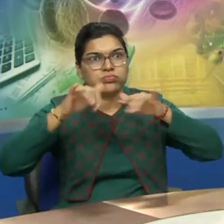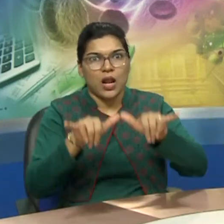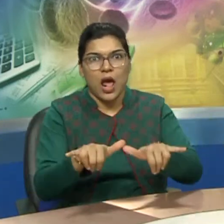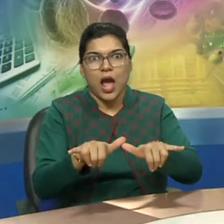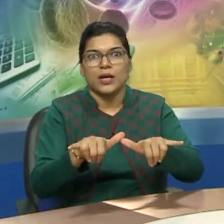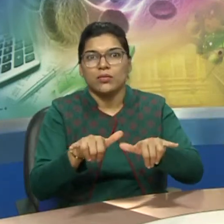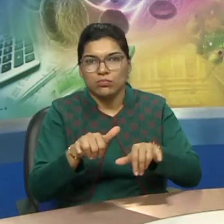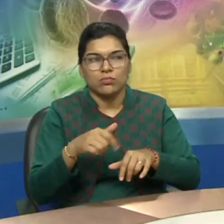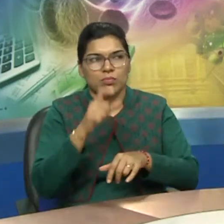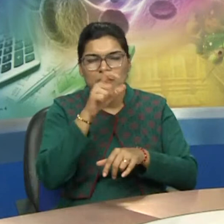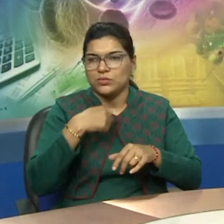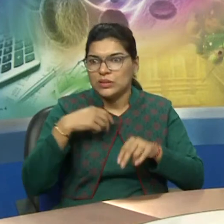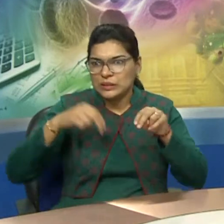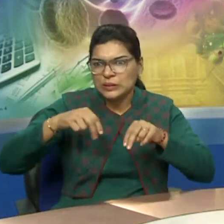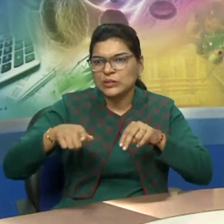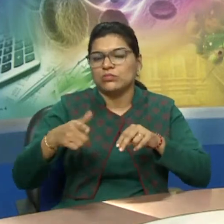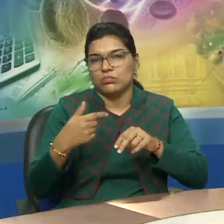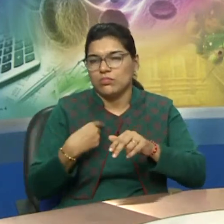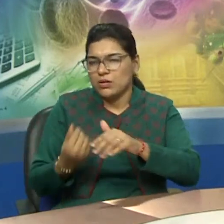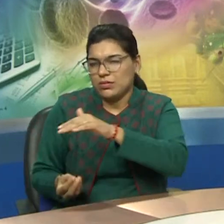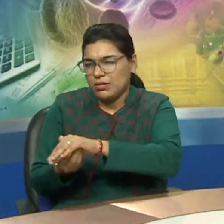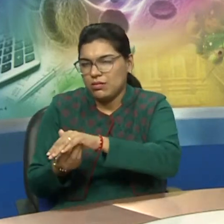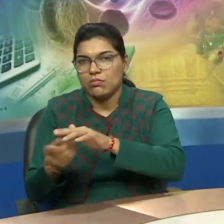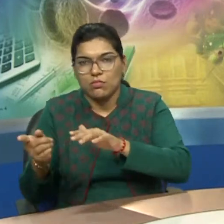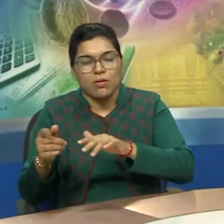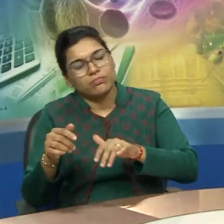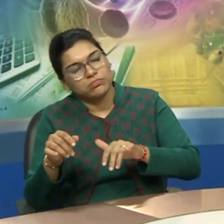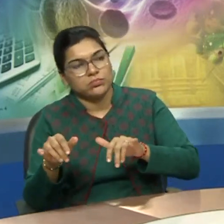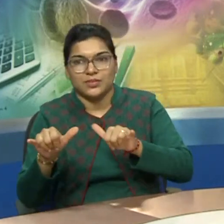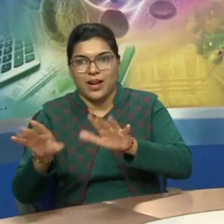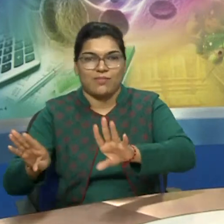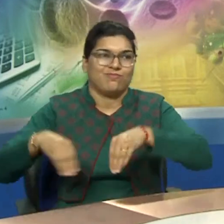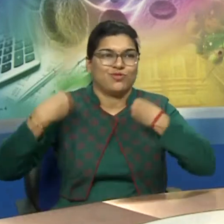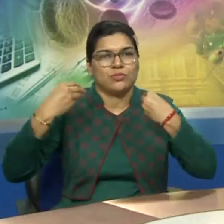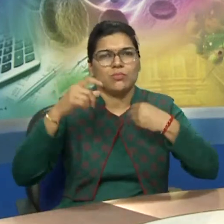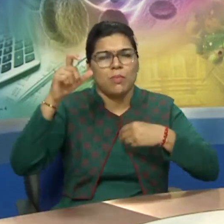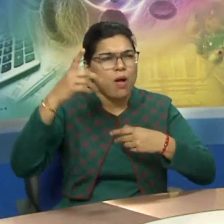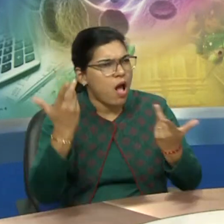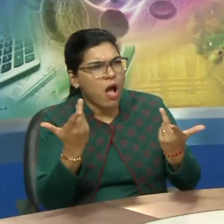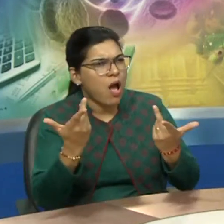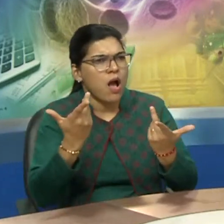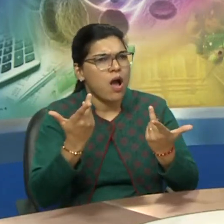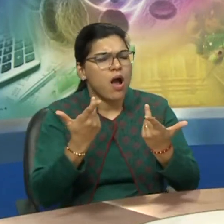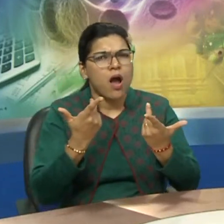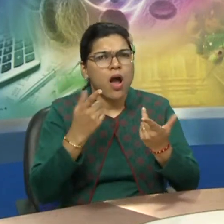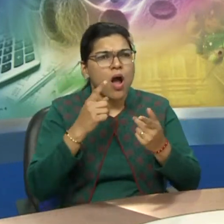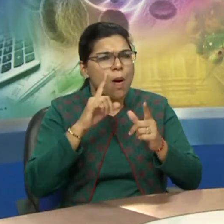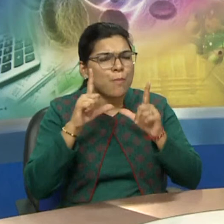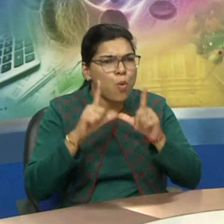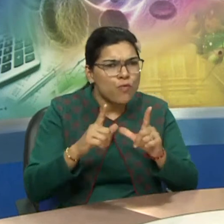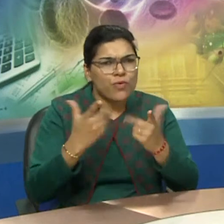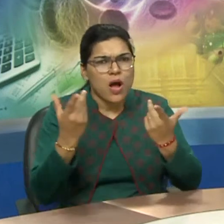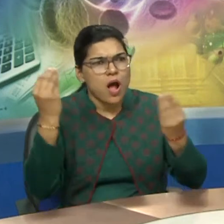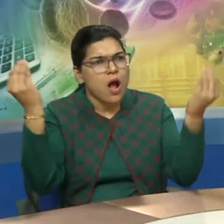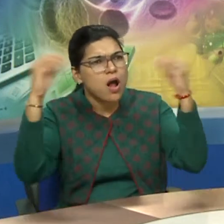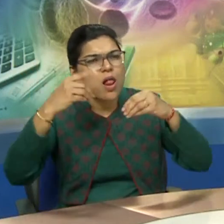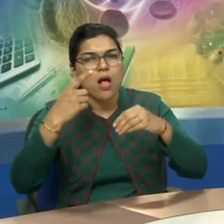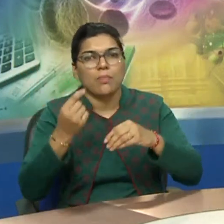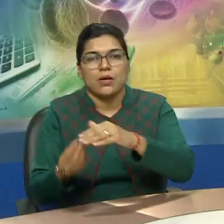attract the other person to get more services in an easy way, by giving some money